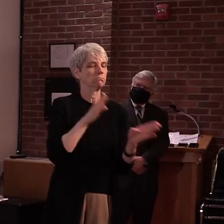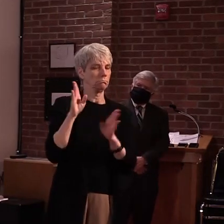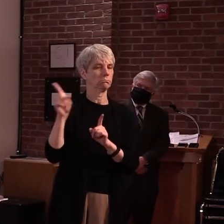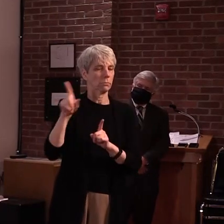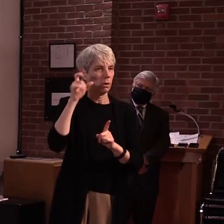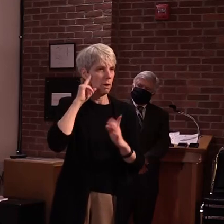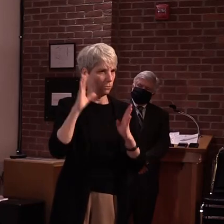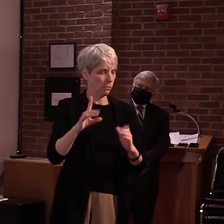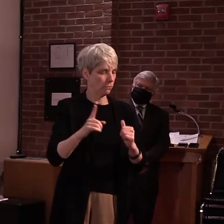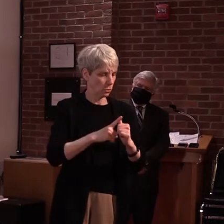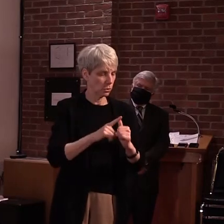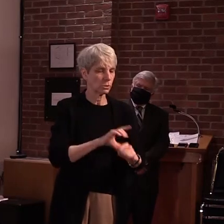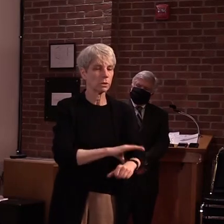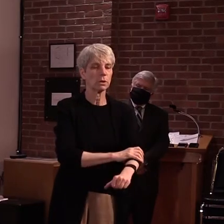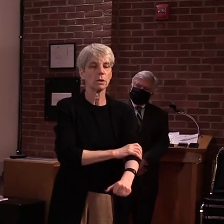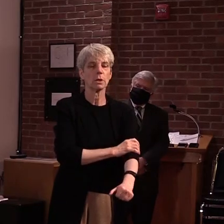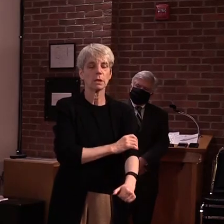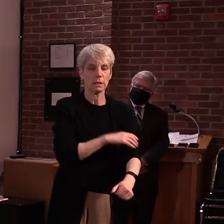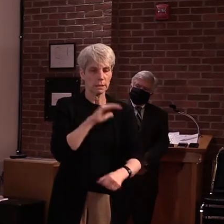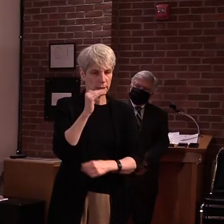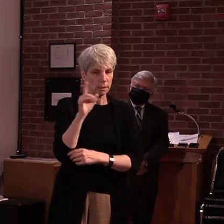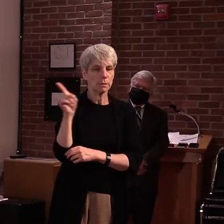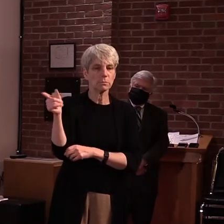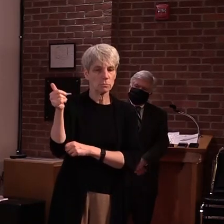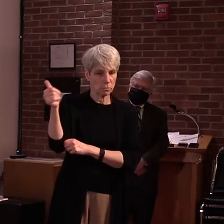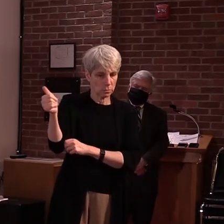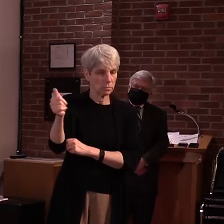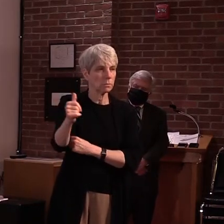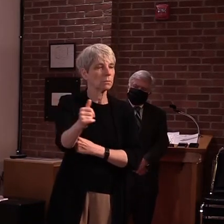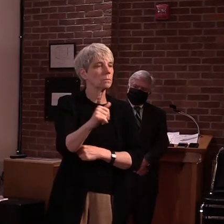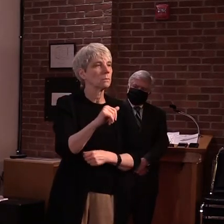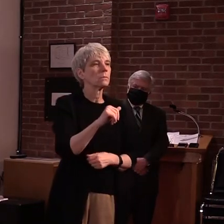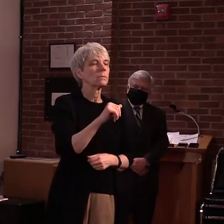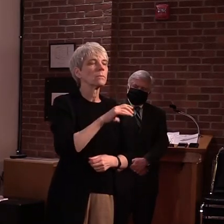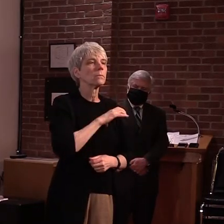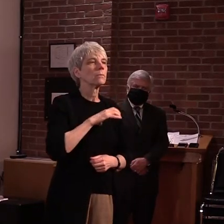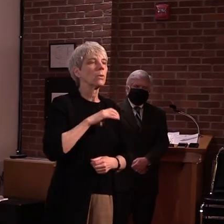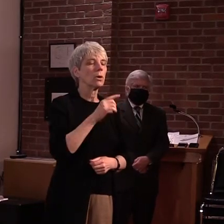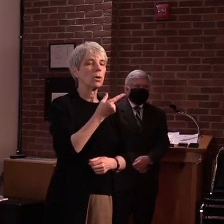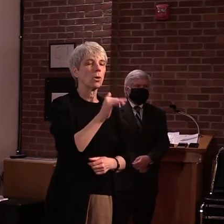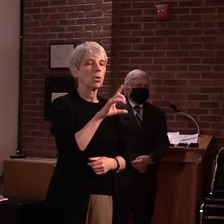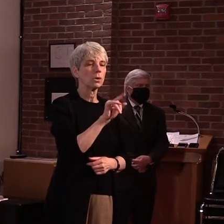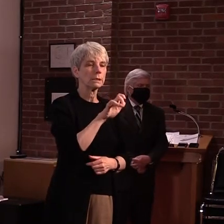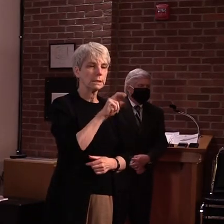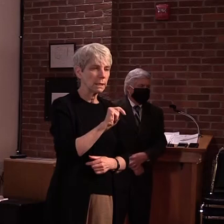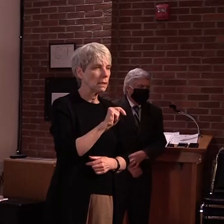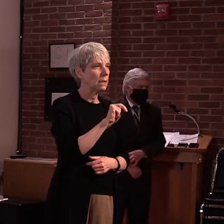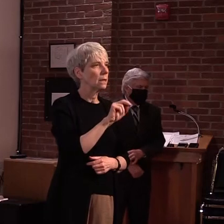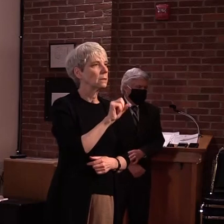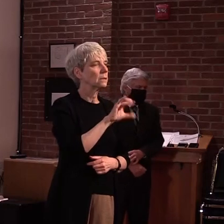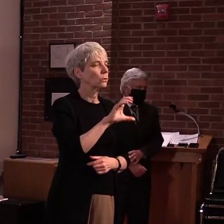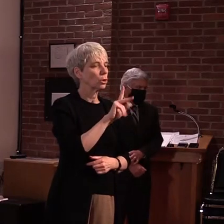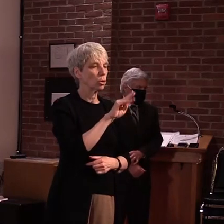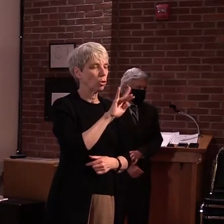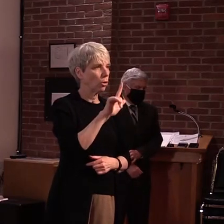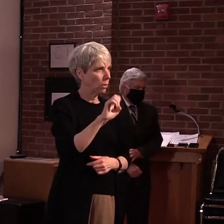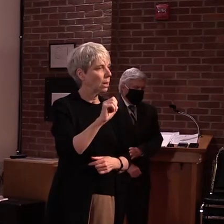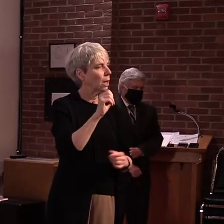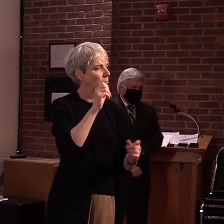that you and Joan Goldstein and Lindsey Curley have with the legislative package. I just want to be